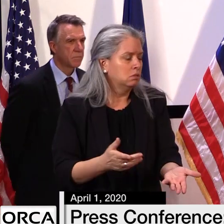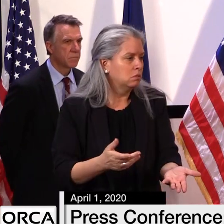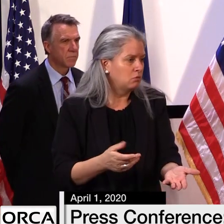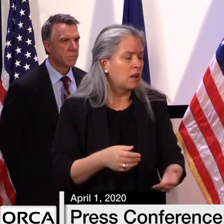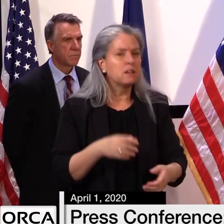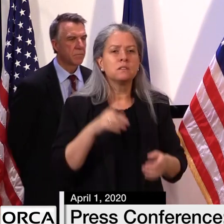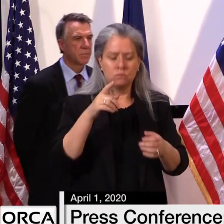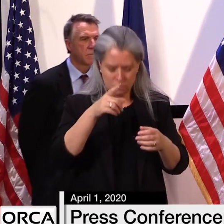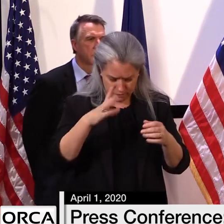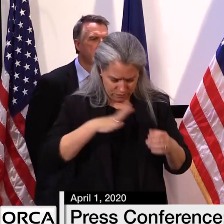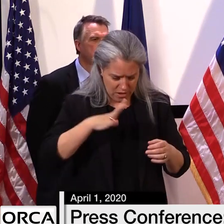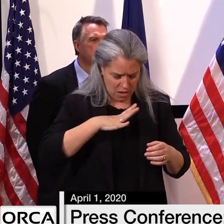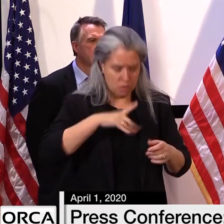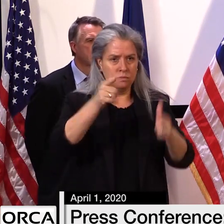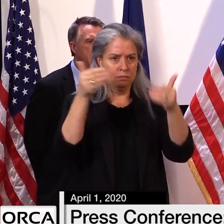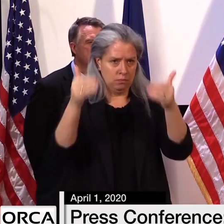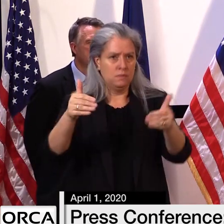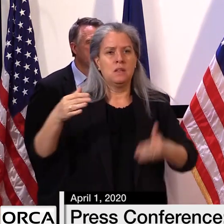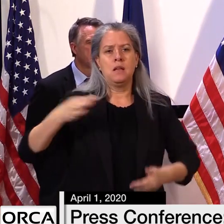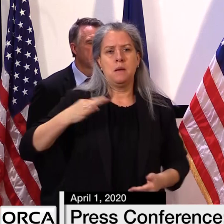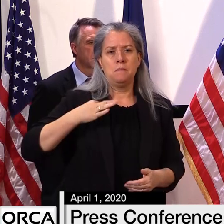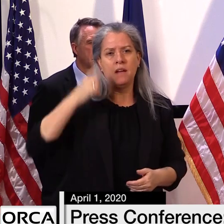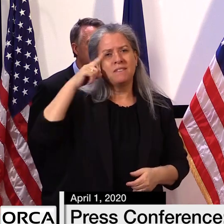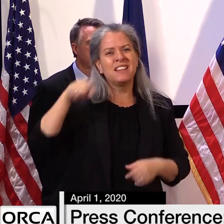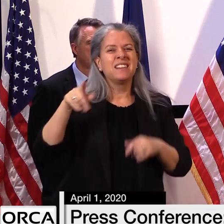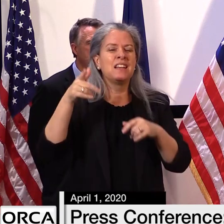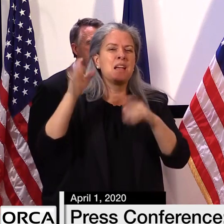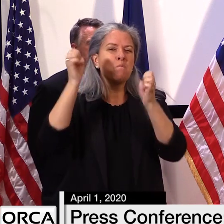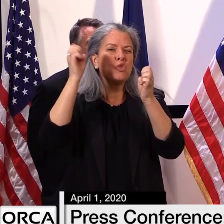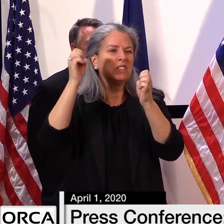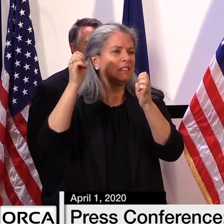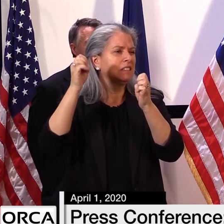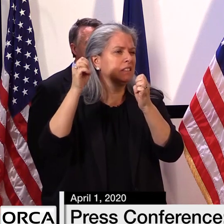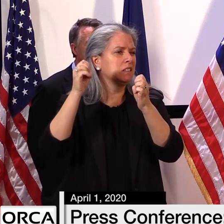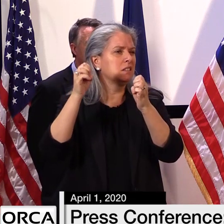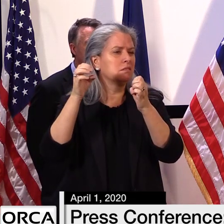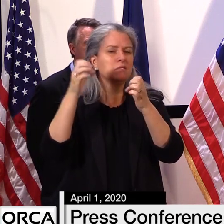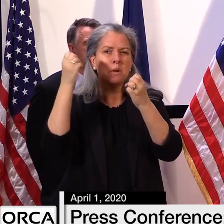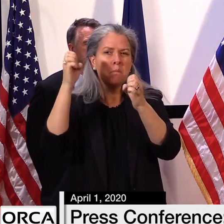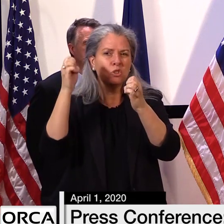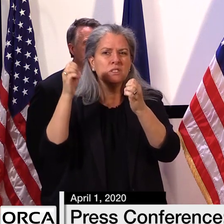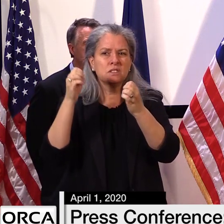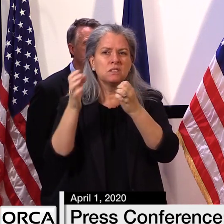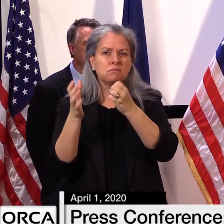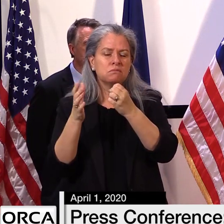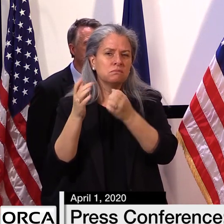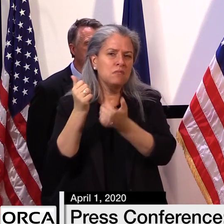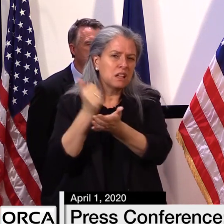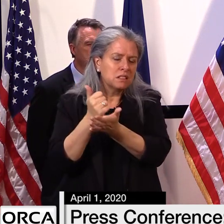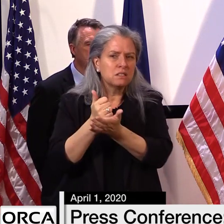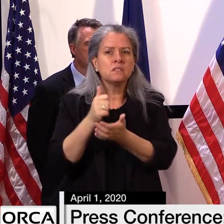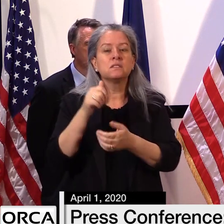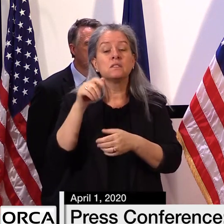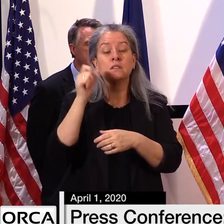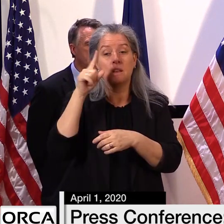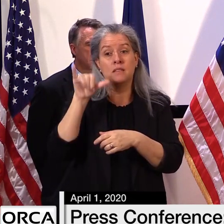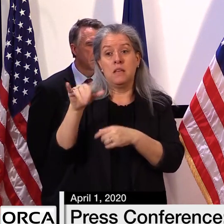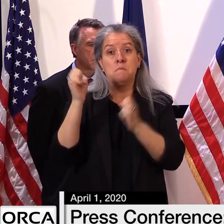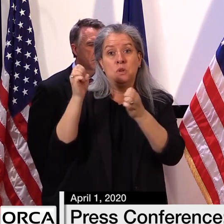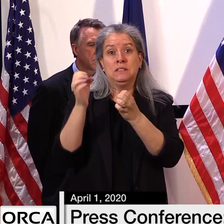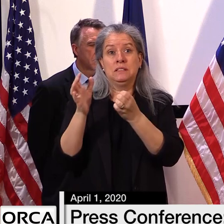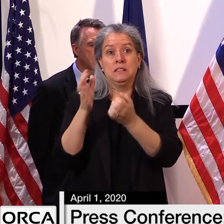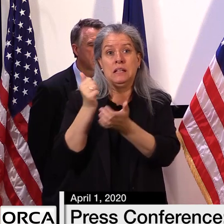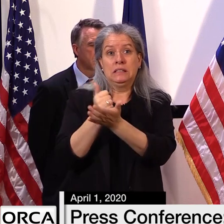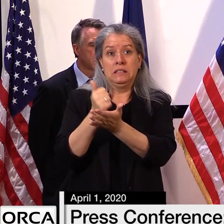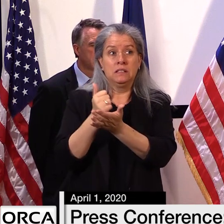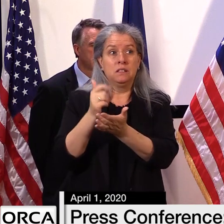you're entitled to apply for this emergency assistance that is going to be turned around, hopefully,